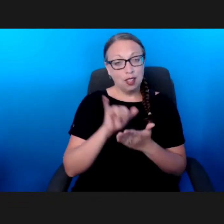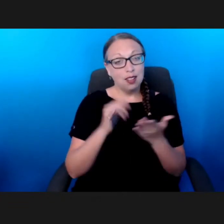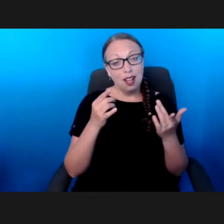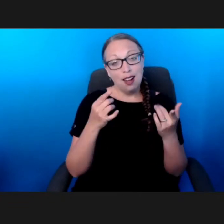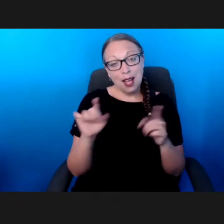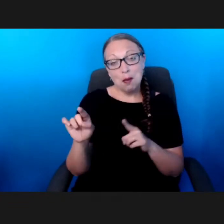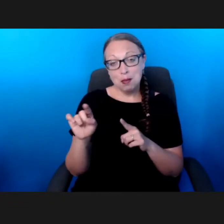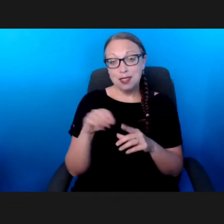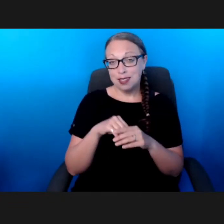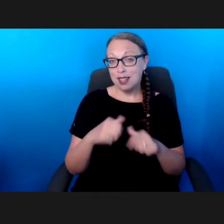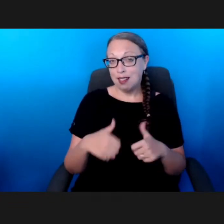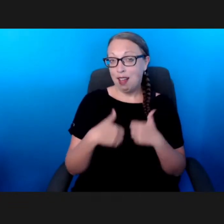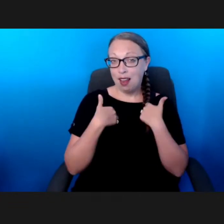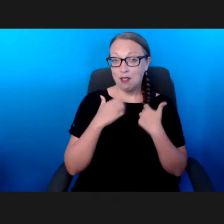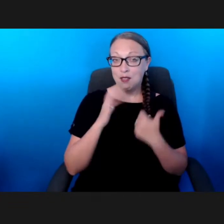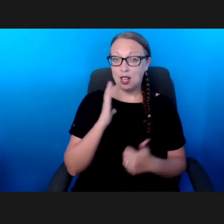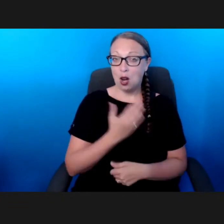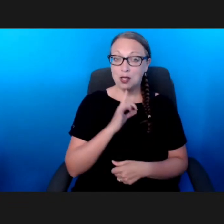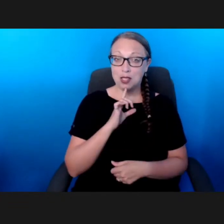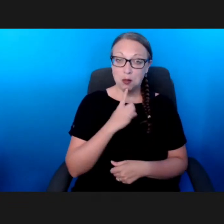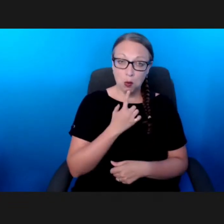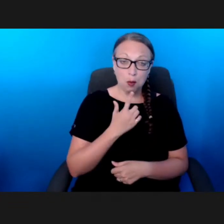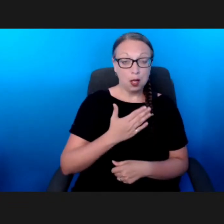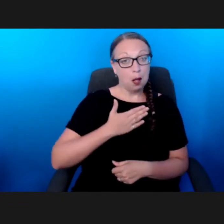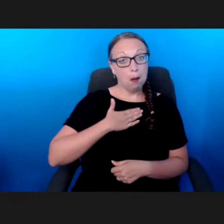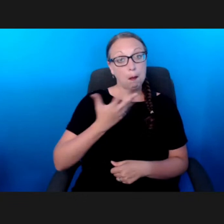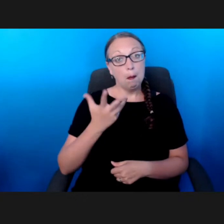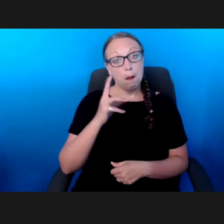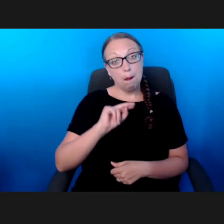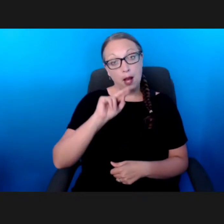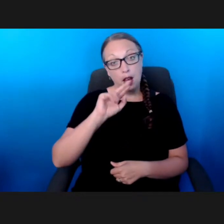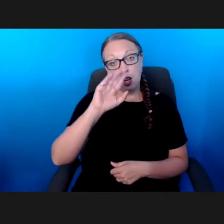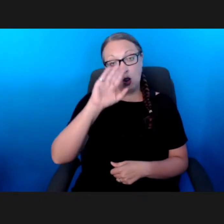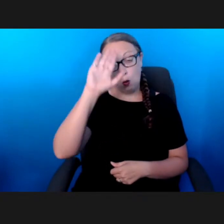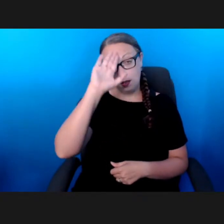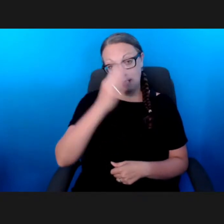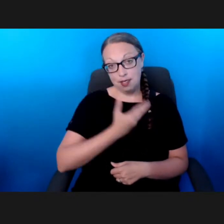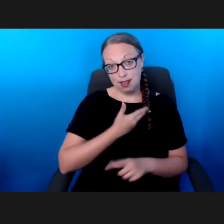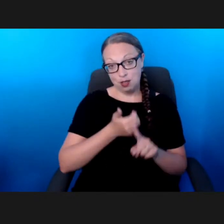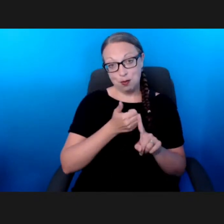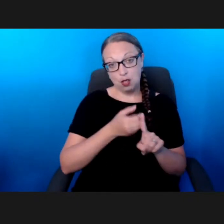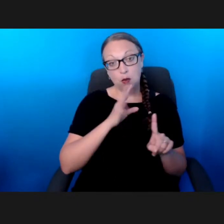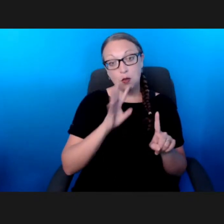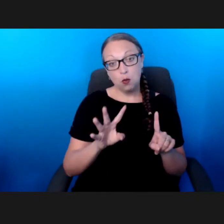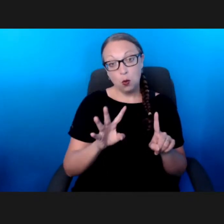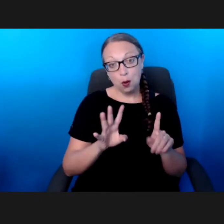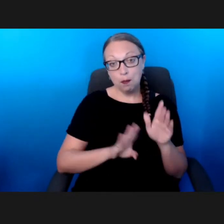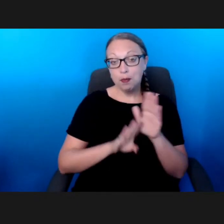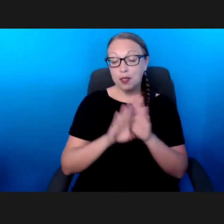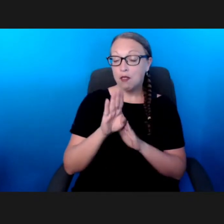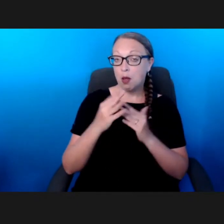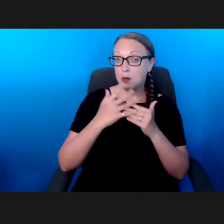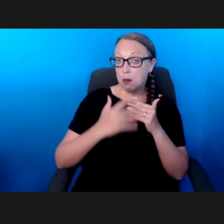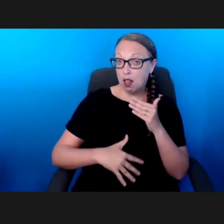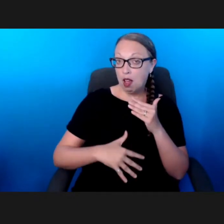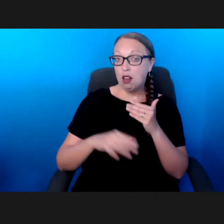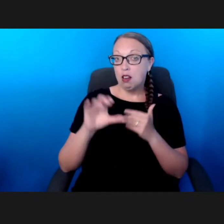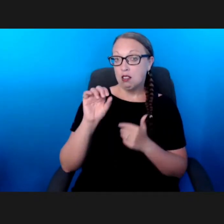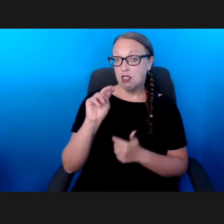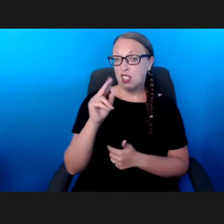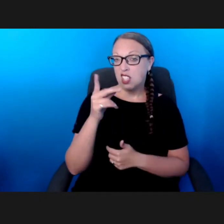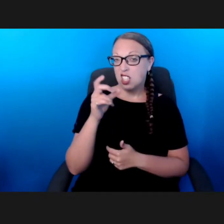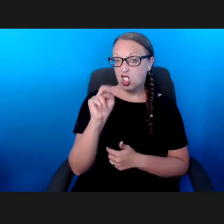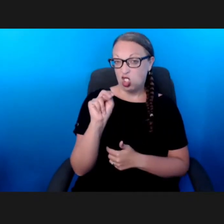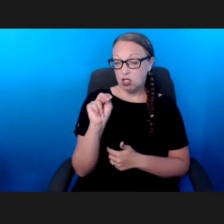disappointments. For example, my own son, when he was 4 years old, developed a blood condition that was frightening as